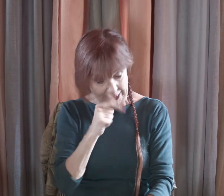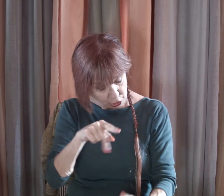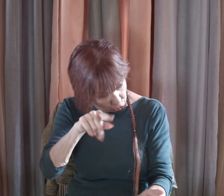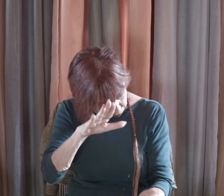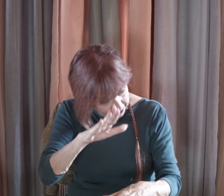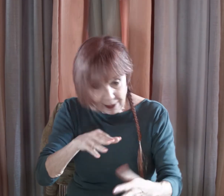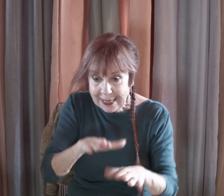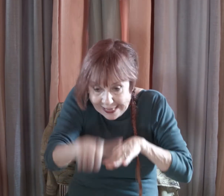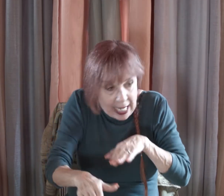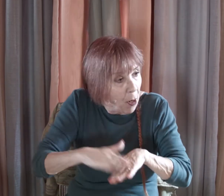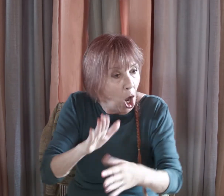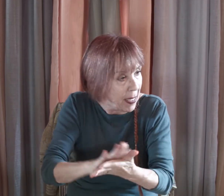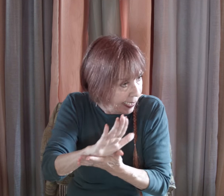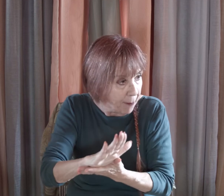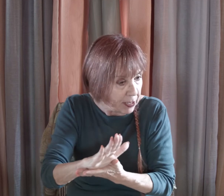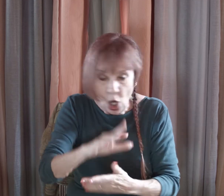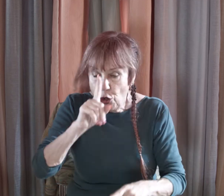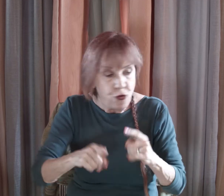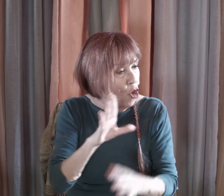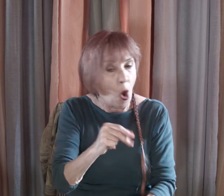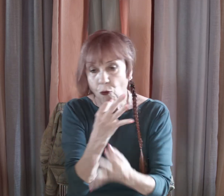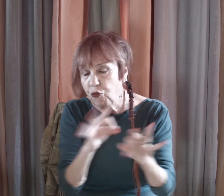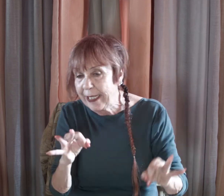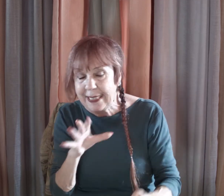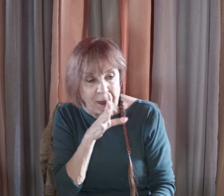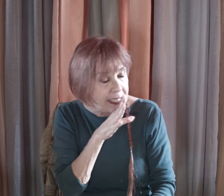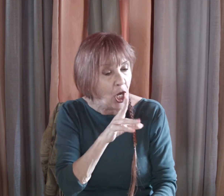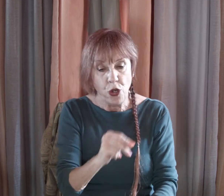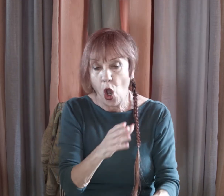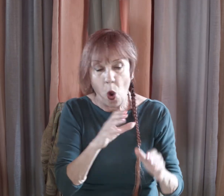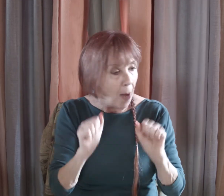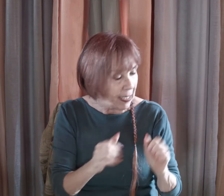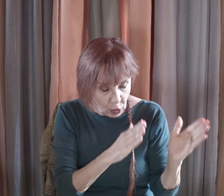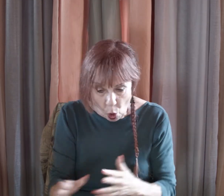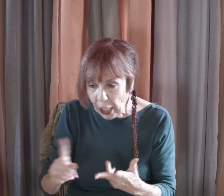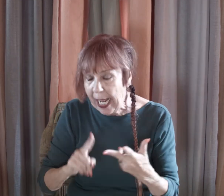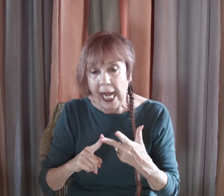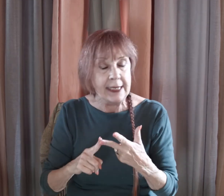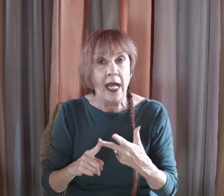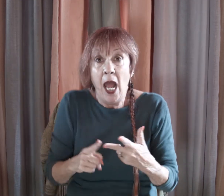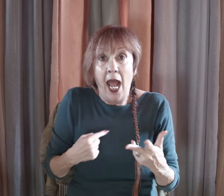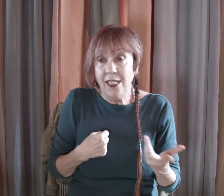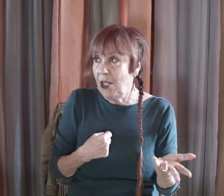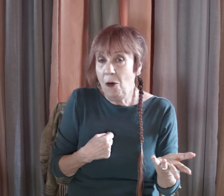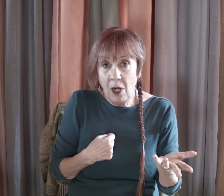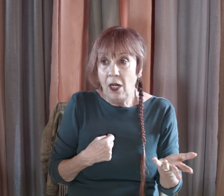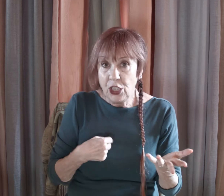on campus. And so that was what it was about. It was about the right for students to organize, to have tables, to collect money, to